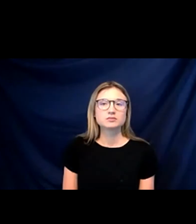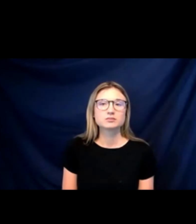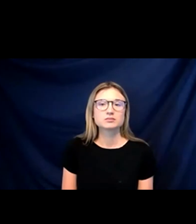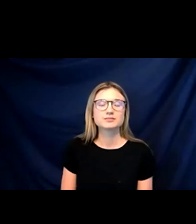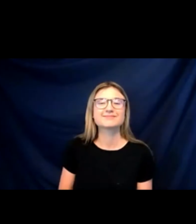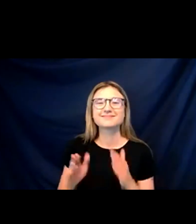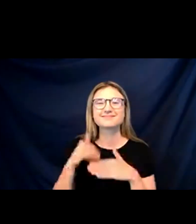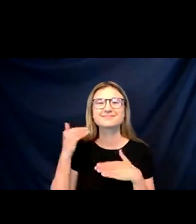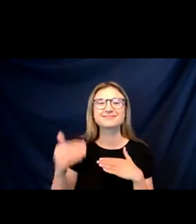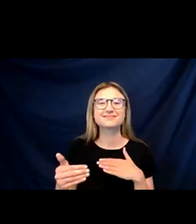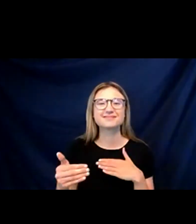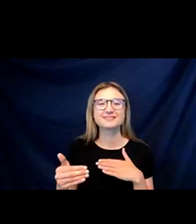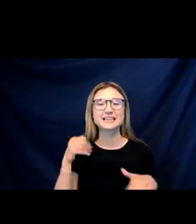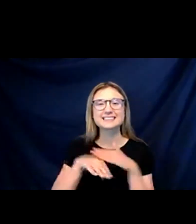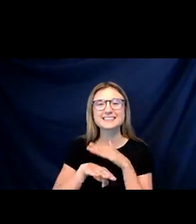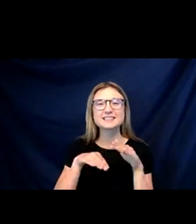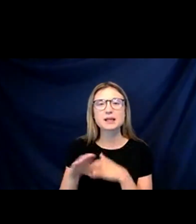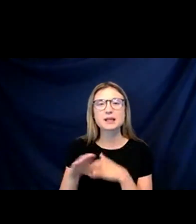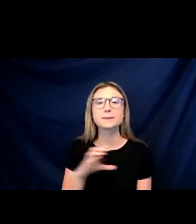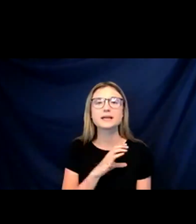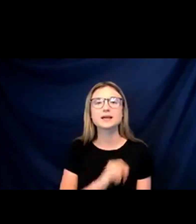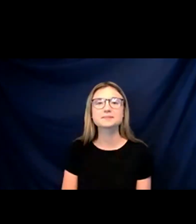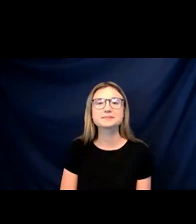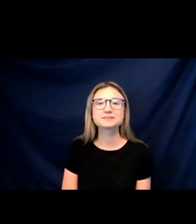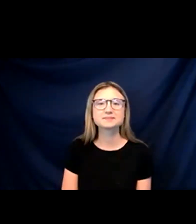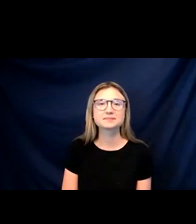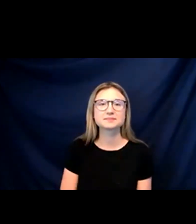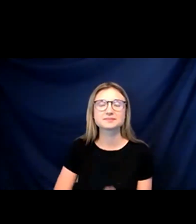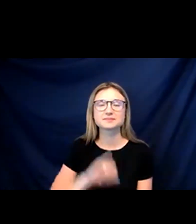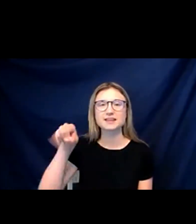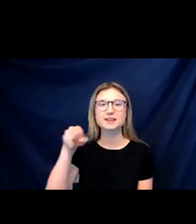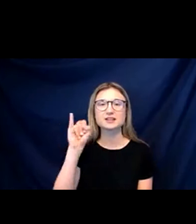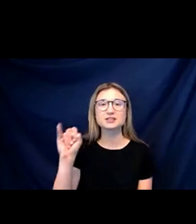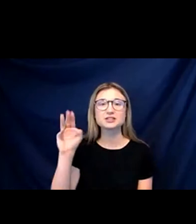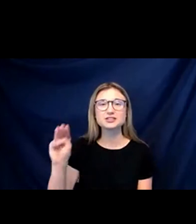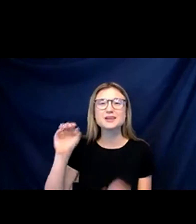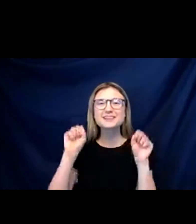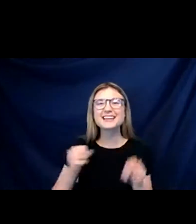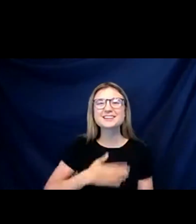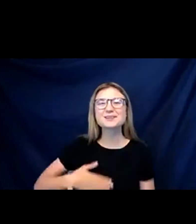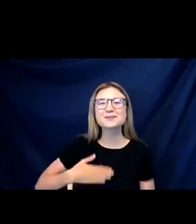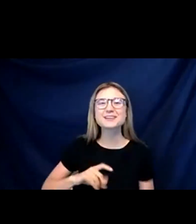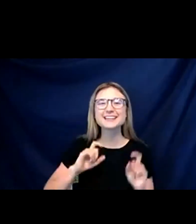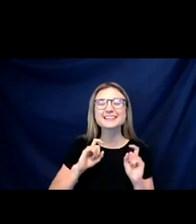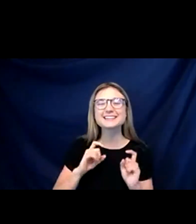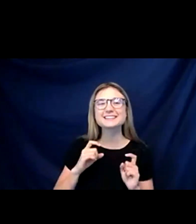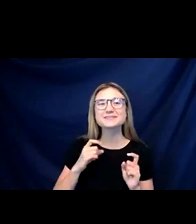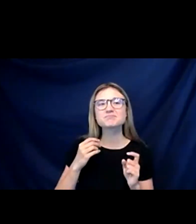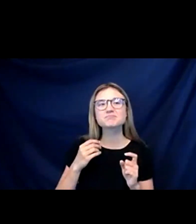Next, the Accessibility Committee. Jim, could you please give the report?